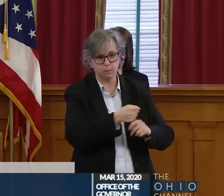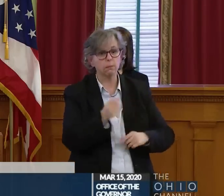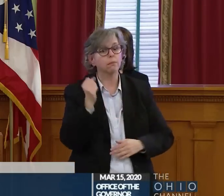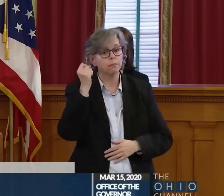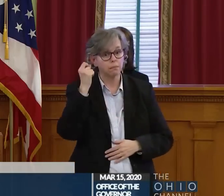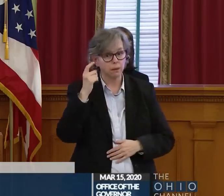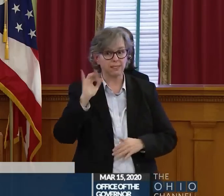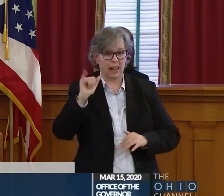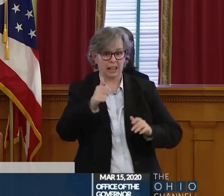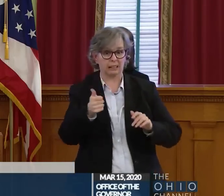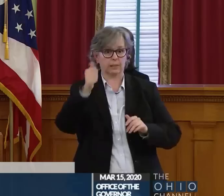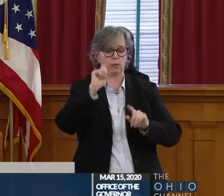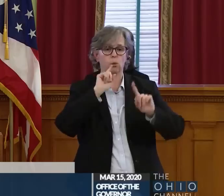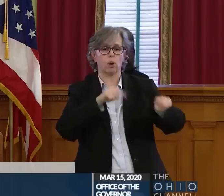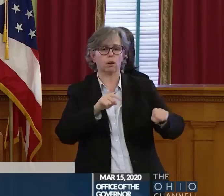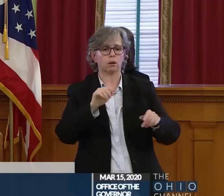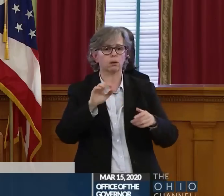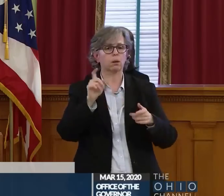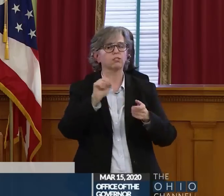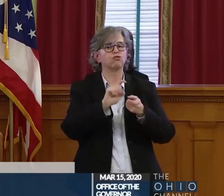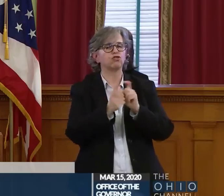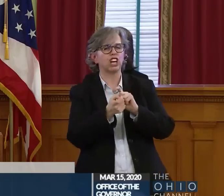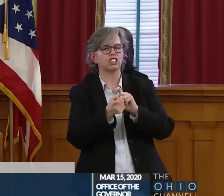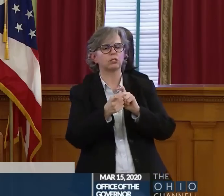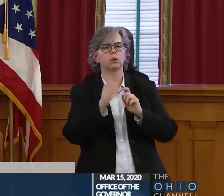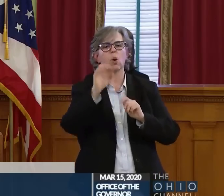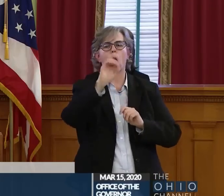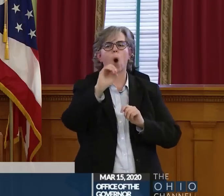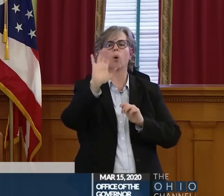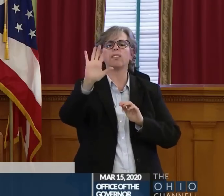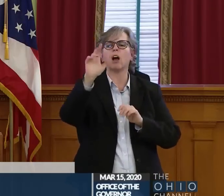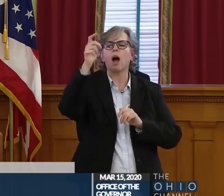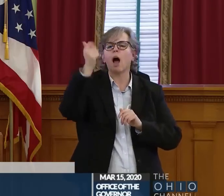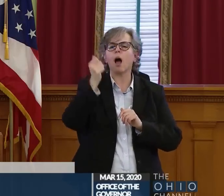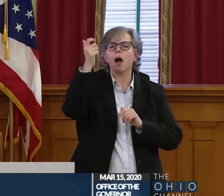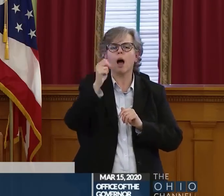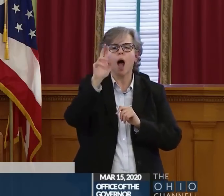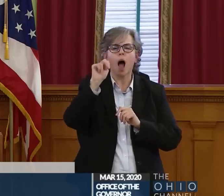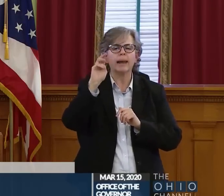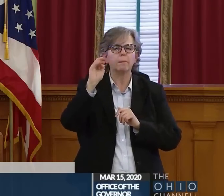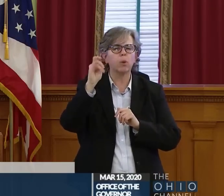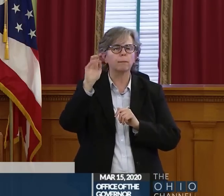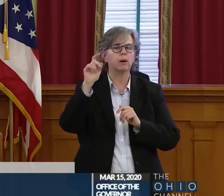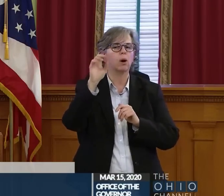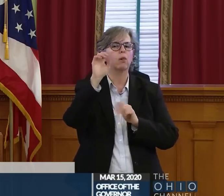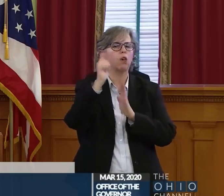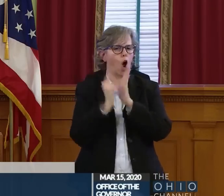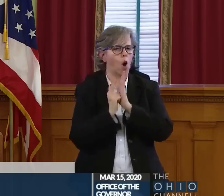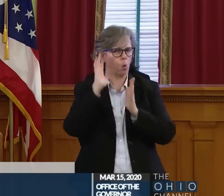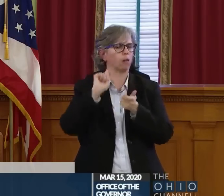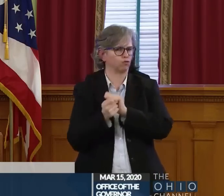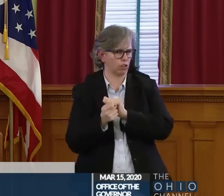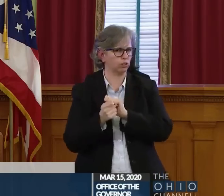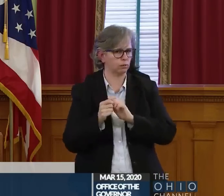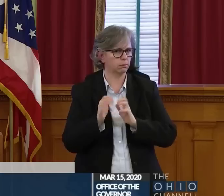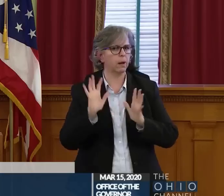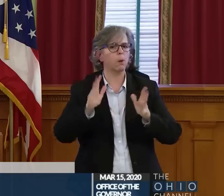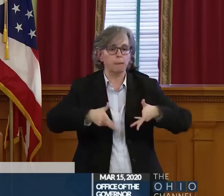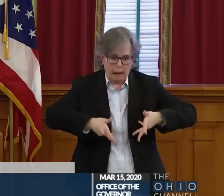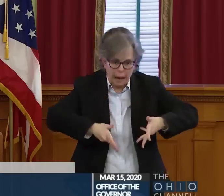Ohio's unemployment law and state agency policy to enable workers who do not have paid